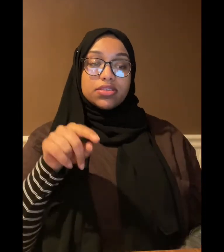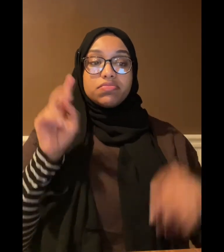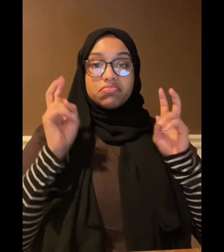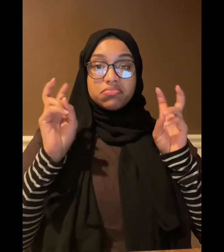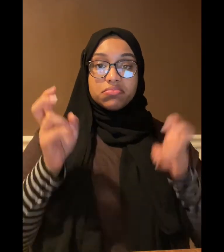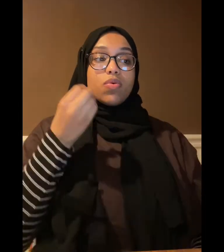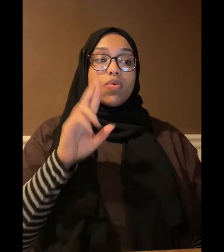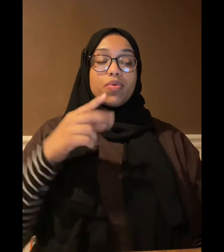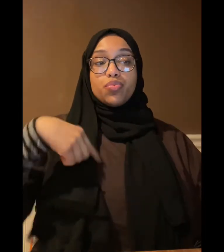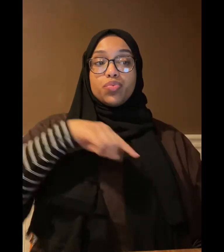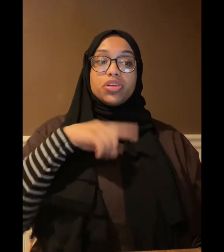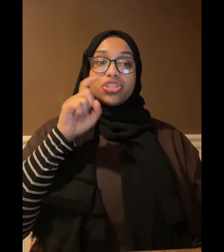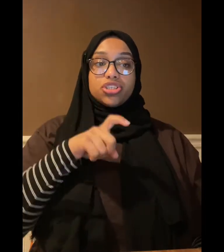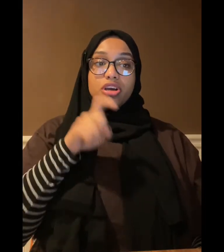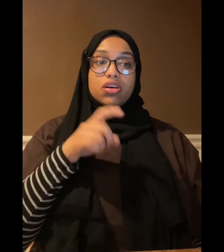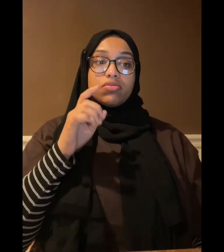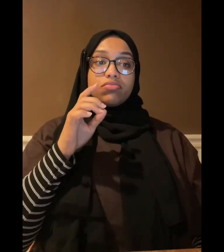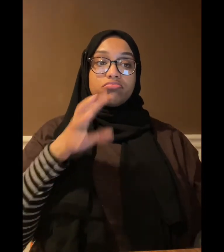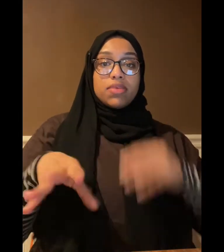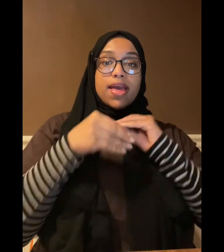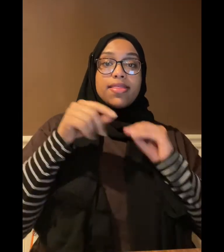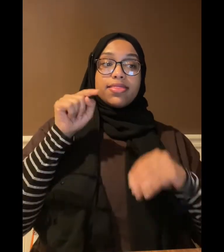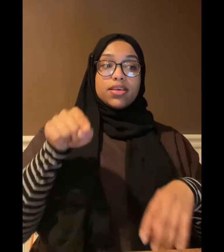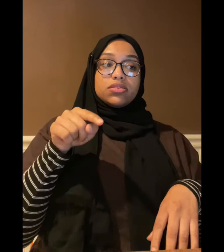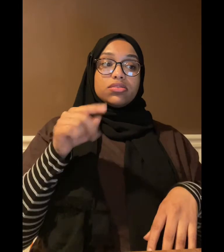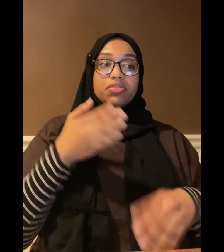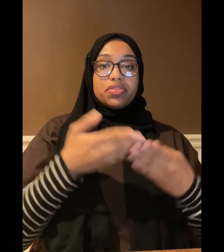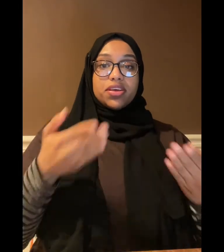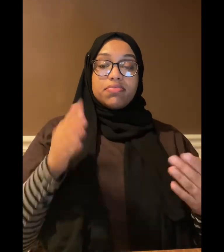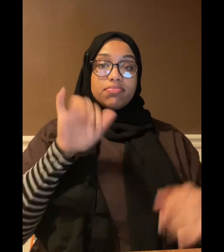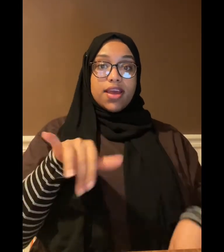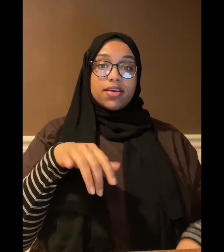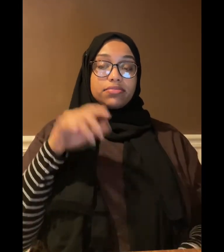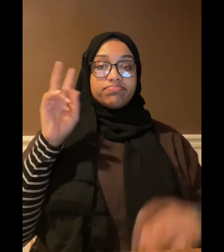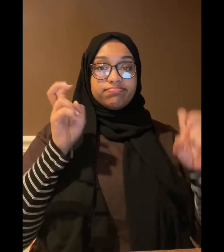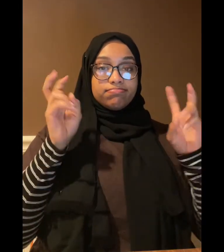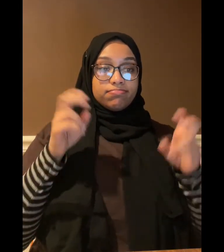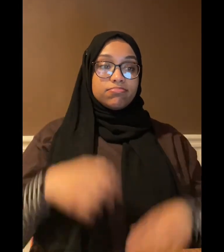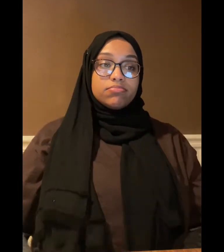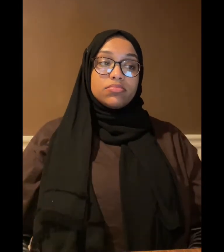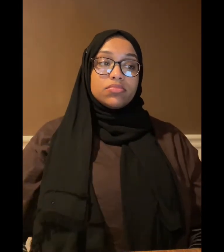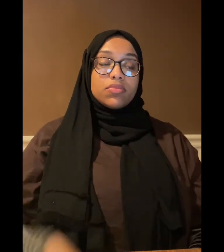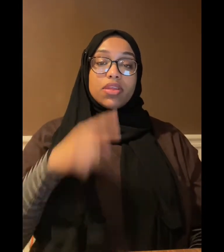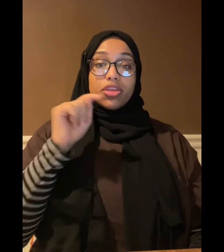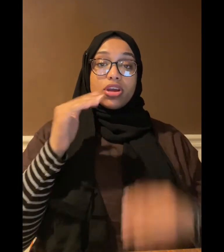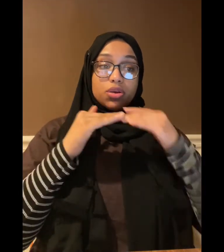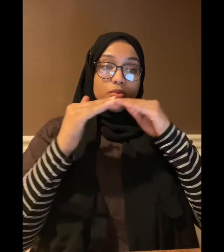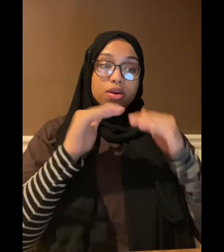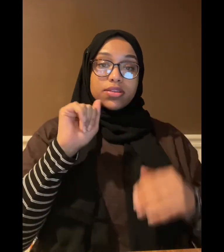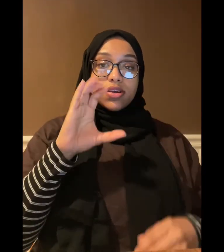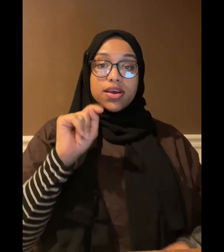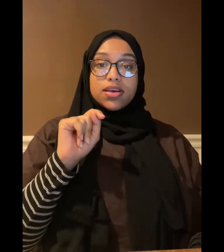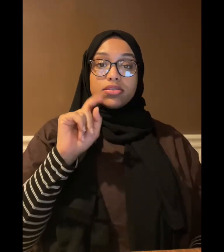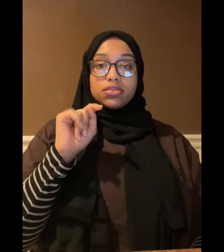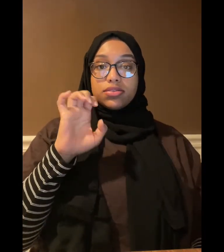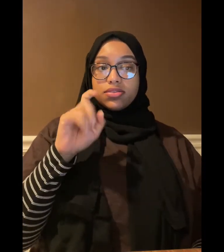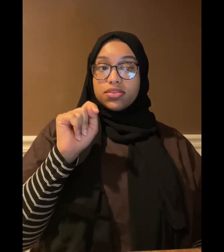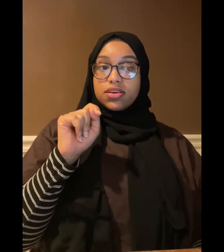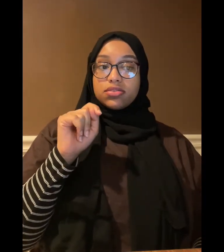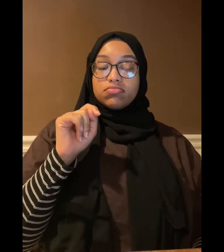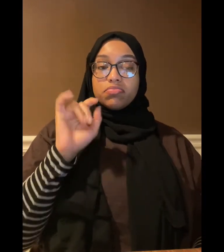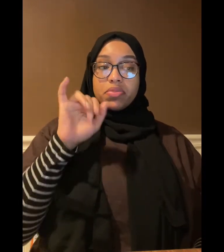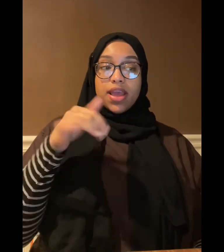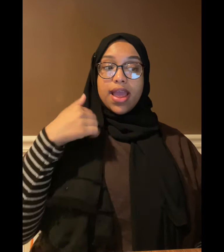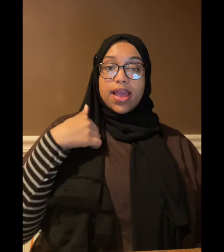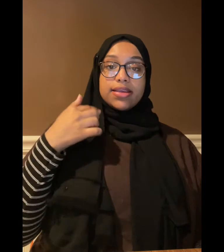is more difficult. We will write this, blah, blah, blah. From now on, it's illegal to do this, or from